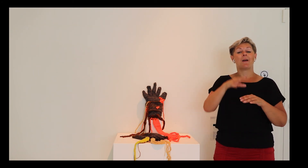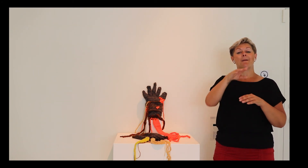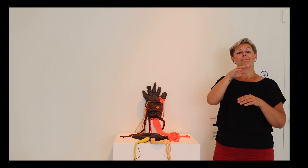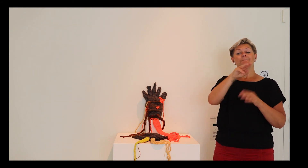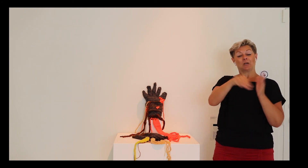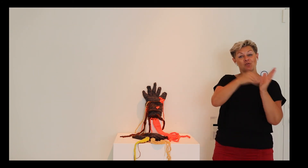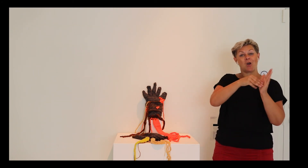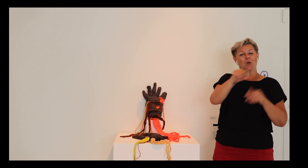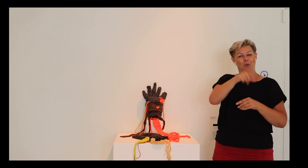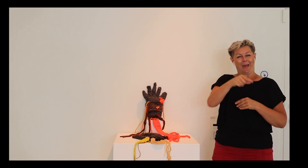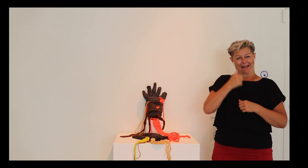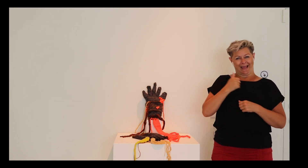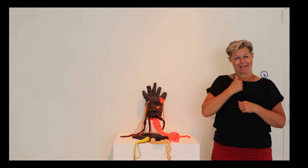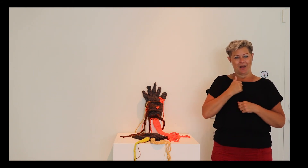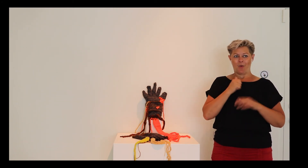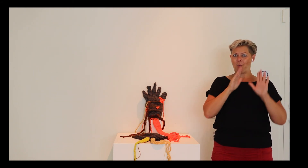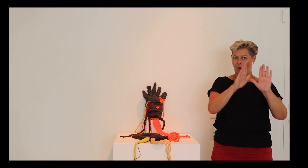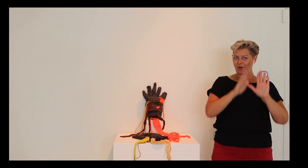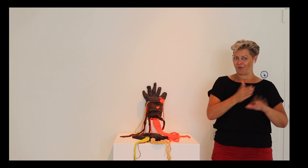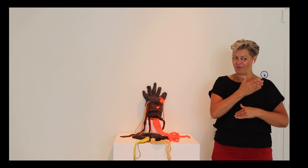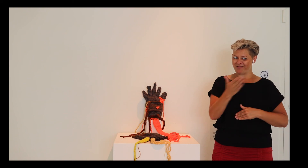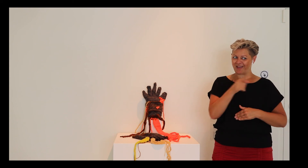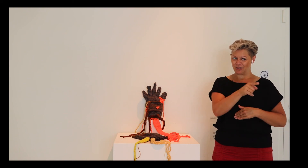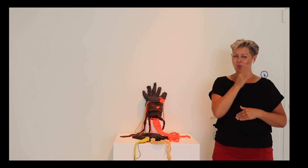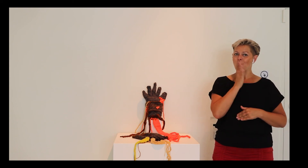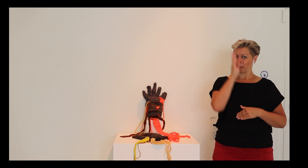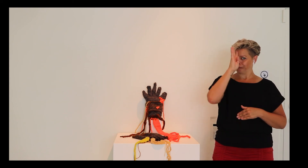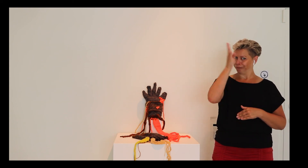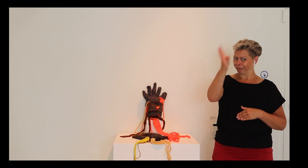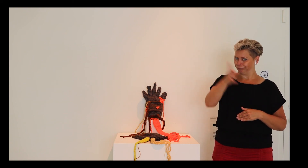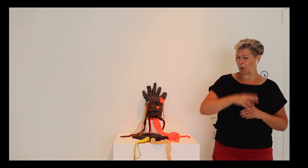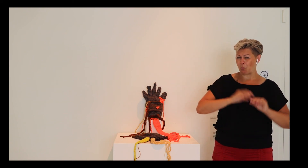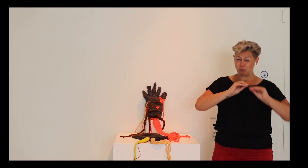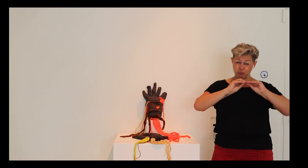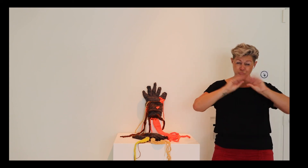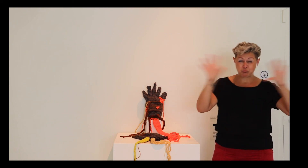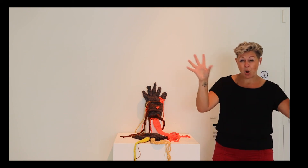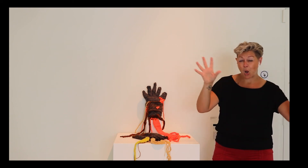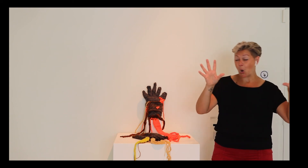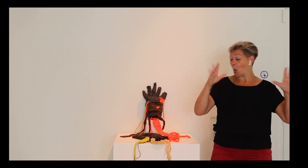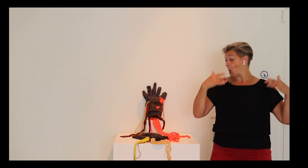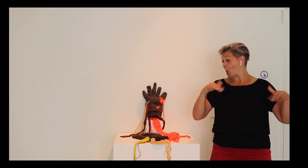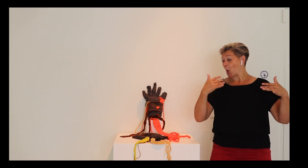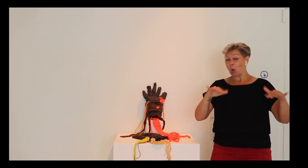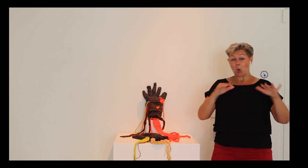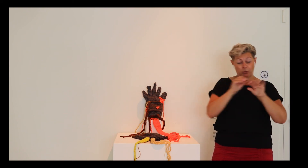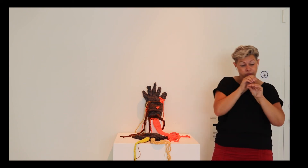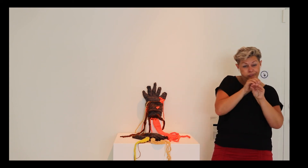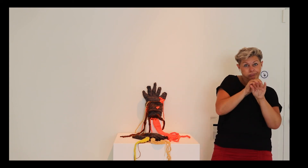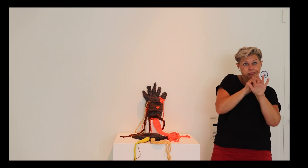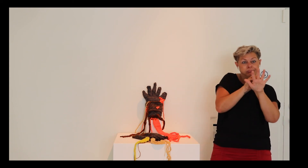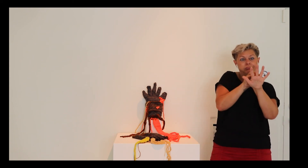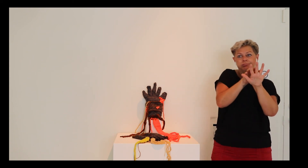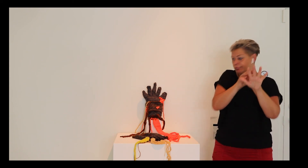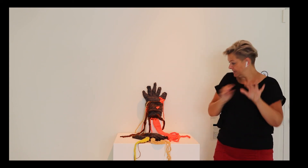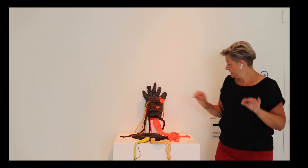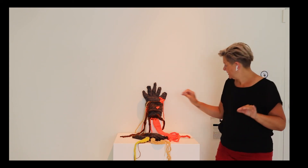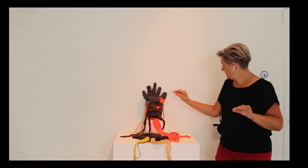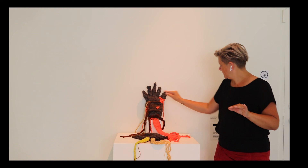where fabulous things will happen to them. Bright, bold, woolly tentacles reach and stretch towards the